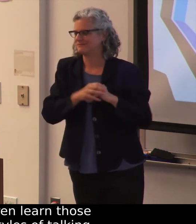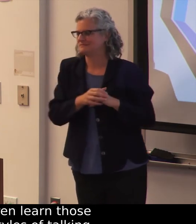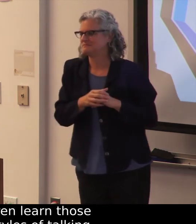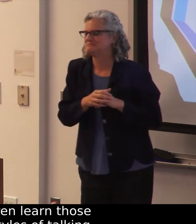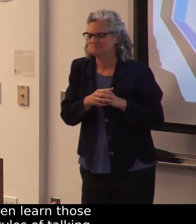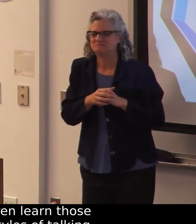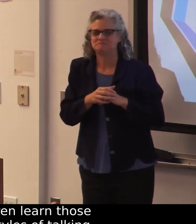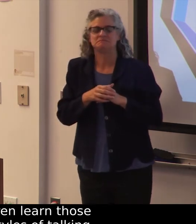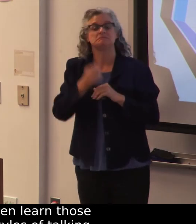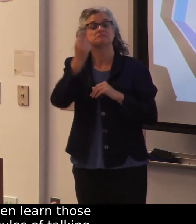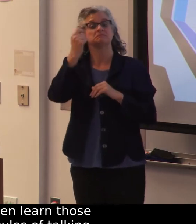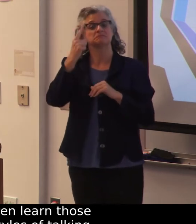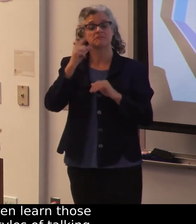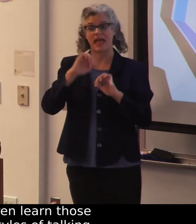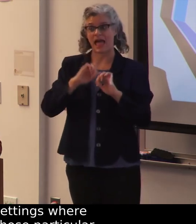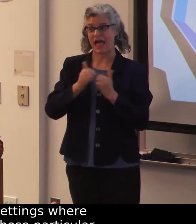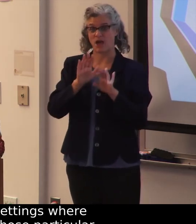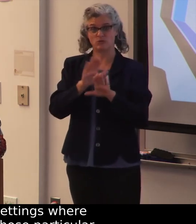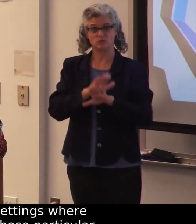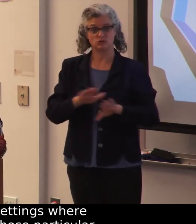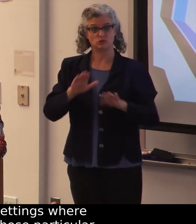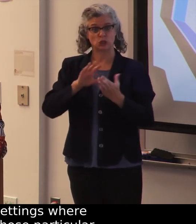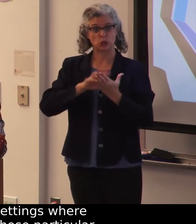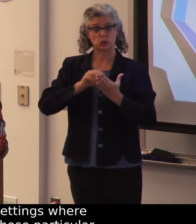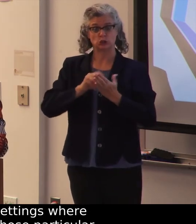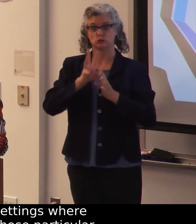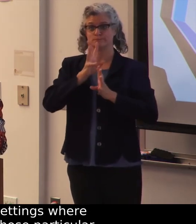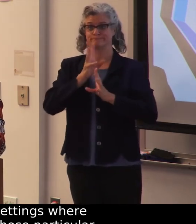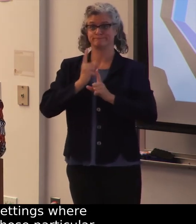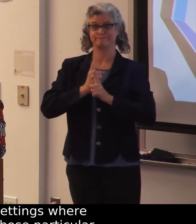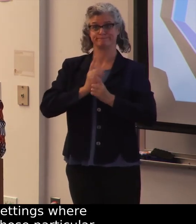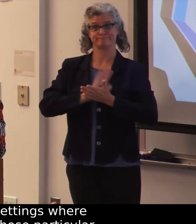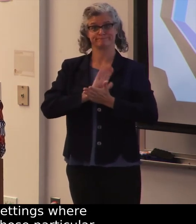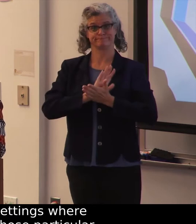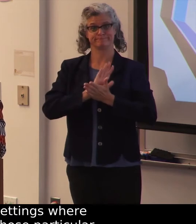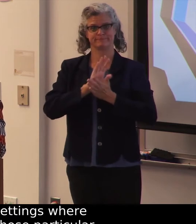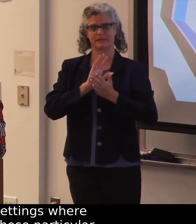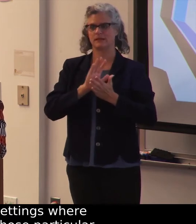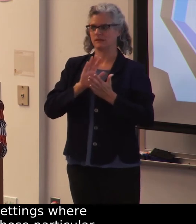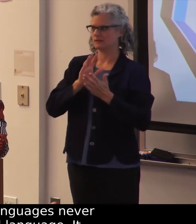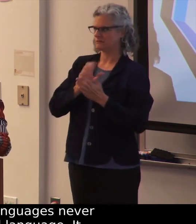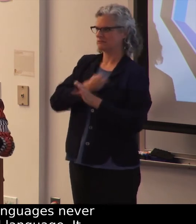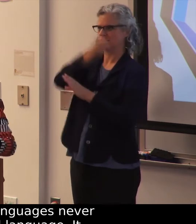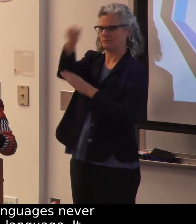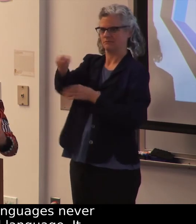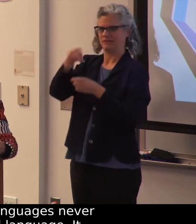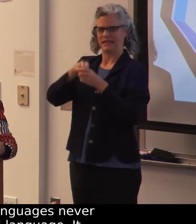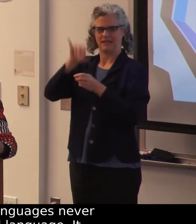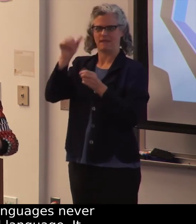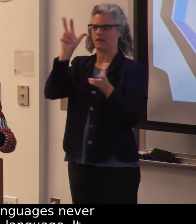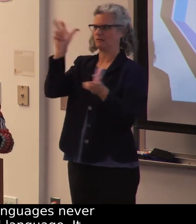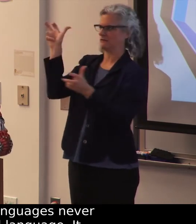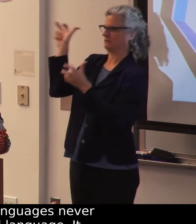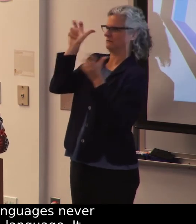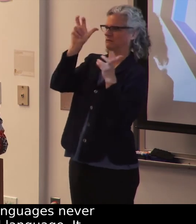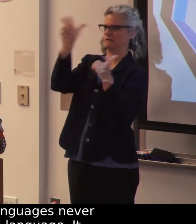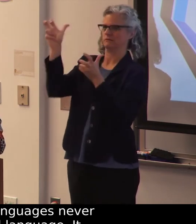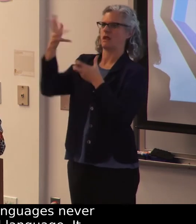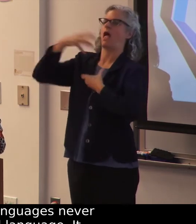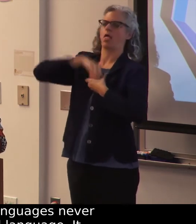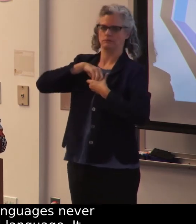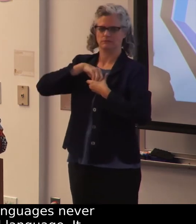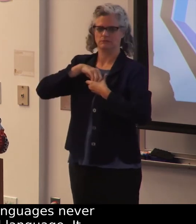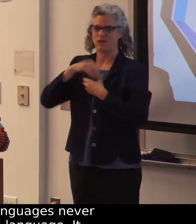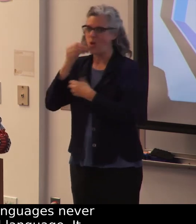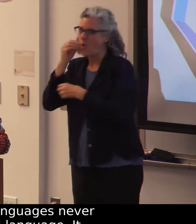of talking is by being in academic settings where people use those particular ways of speaking. And home language is never like